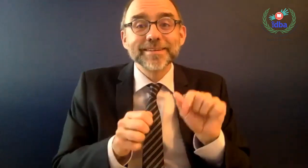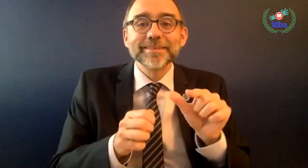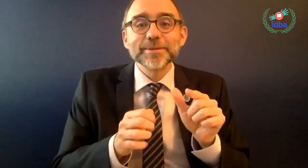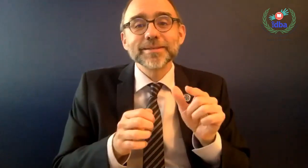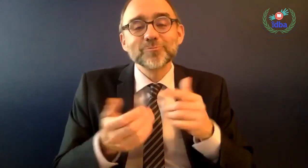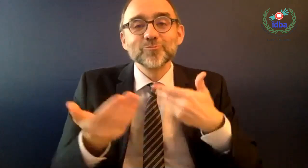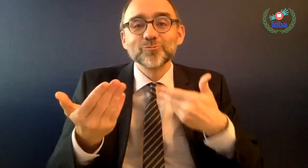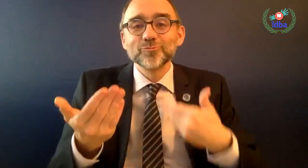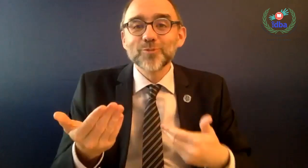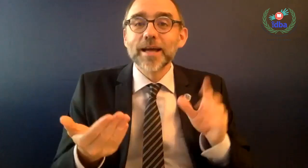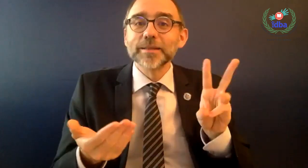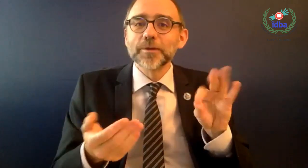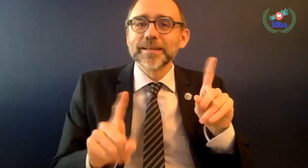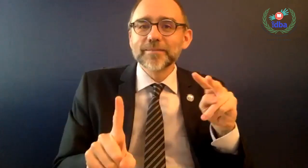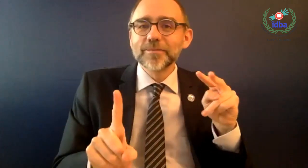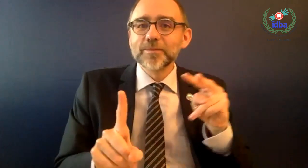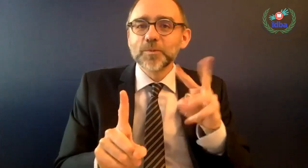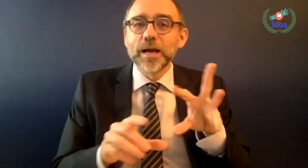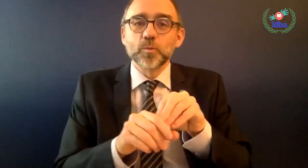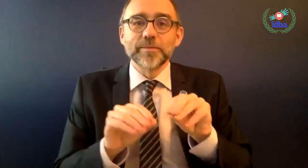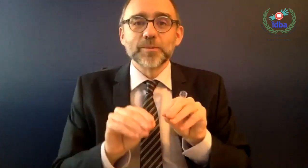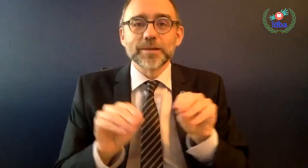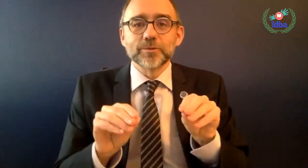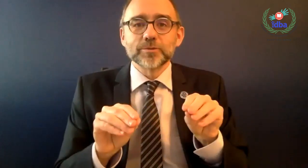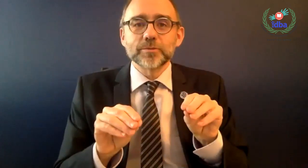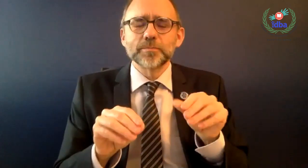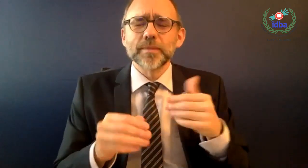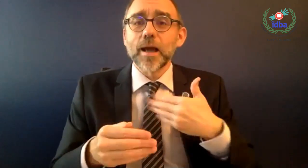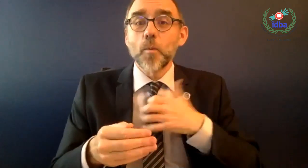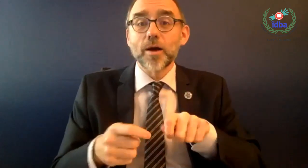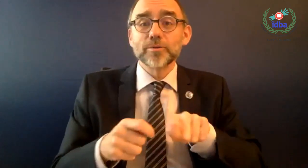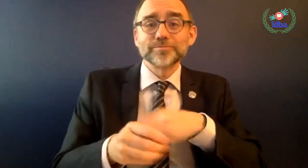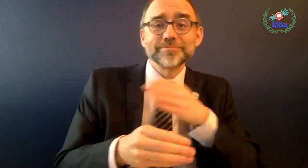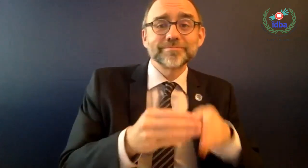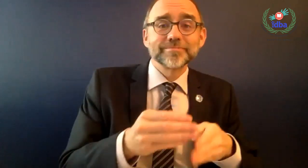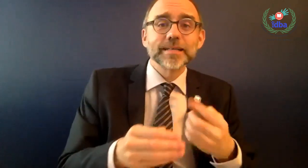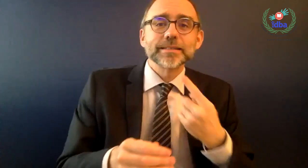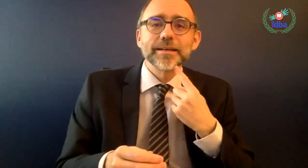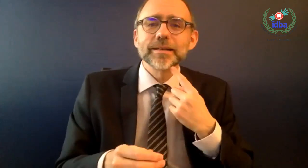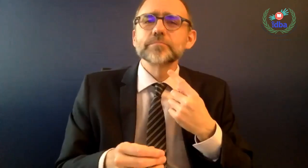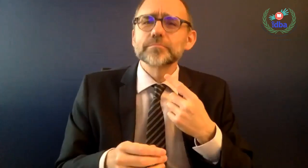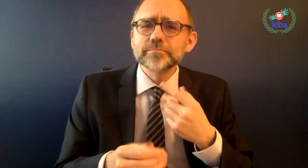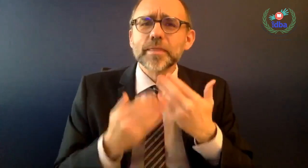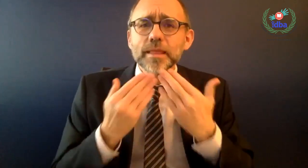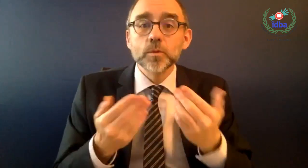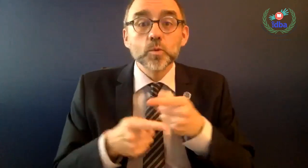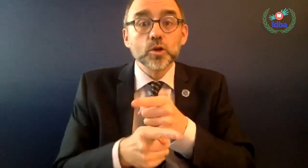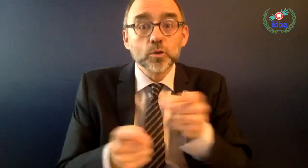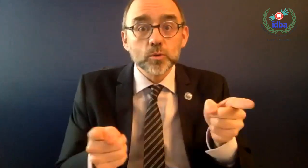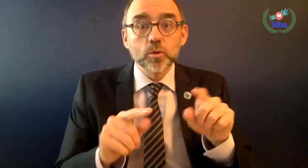So thank you so much that you have given me the invitation. You sent me the invitation, and I'm very happy to be here. At last,